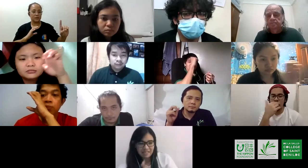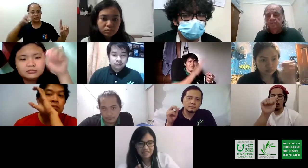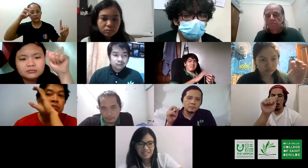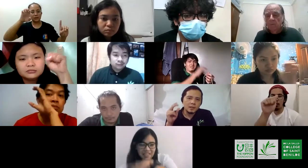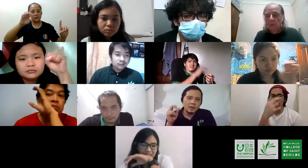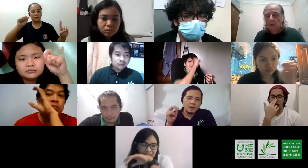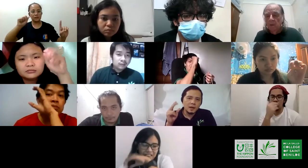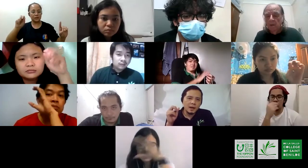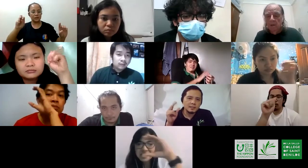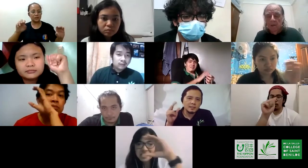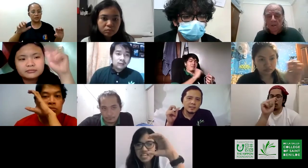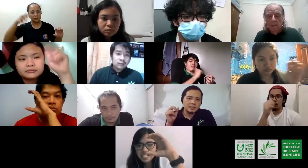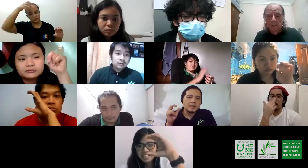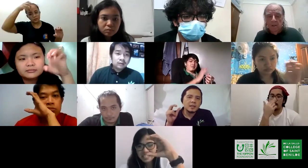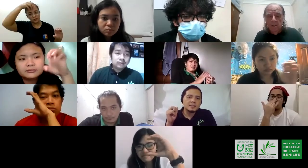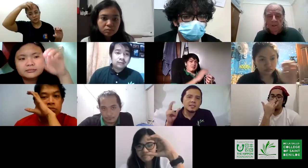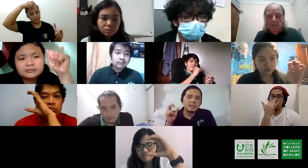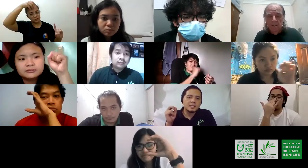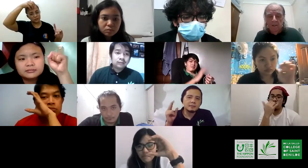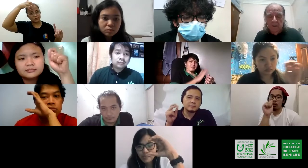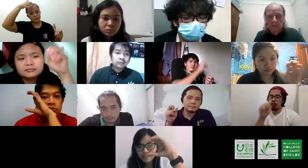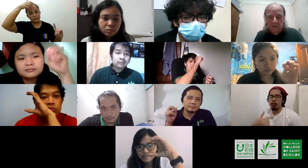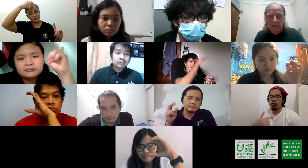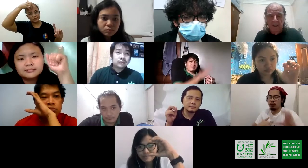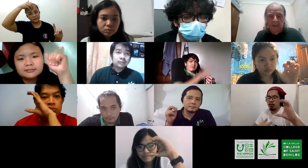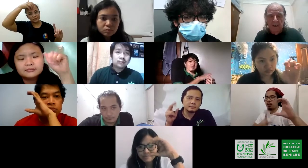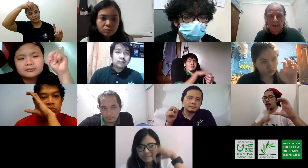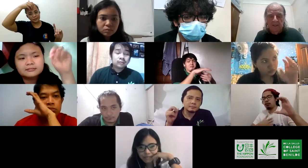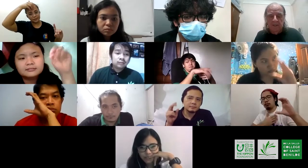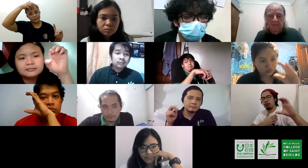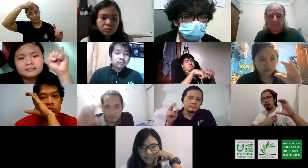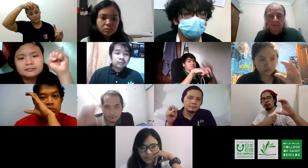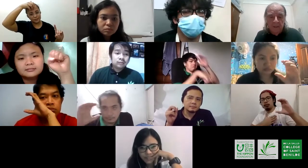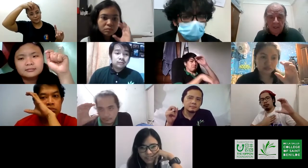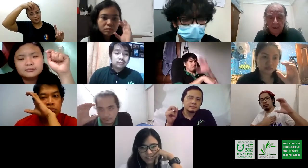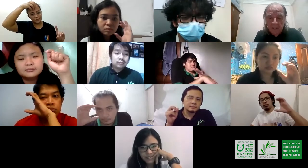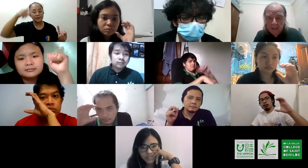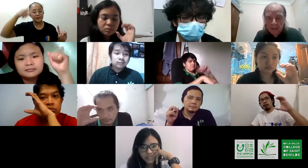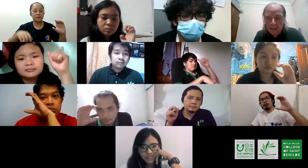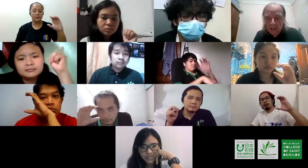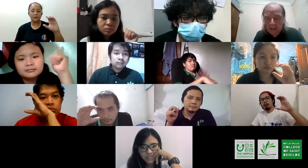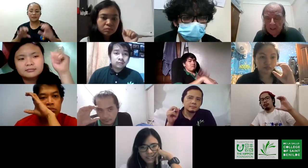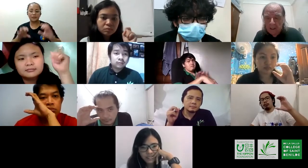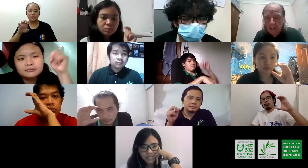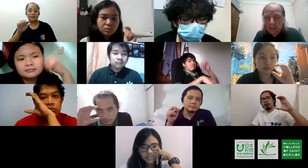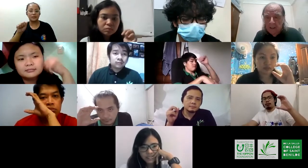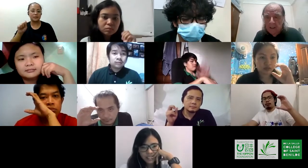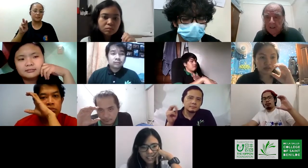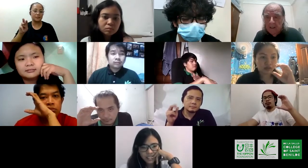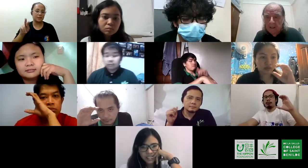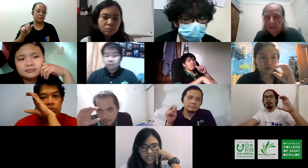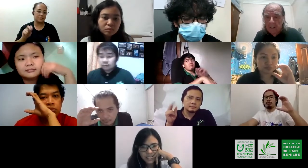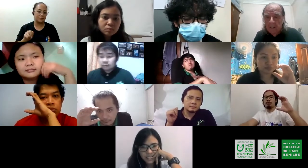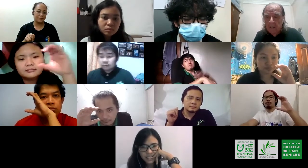who wrote the first play about attitudes towards a sign language? The title, Sign Me Alice. A. Casterline, B.